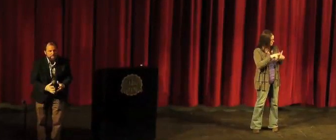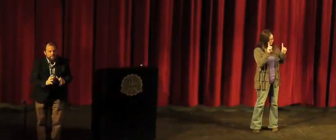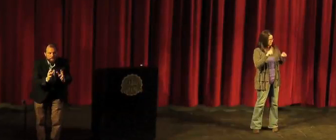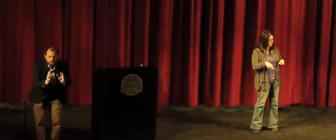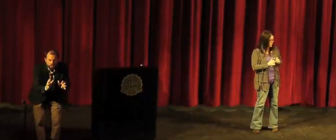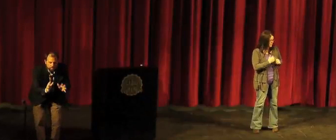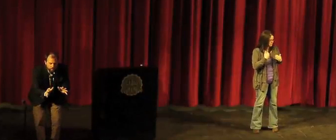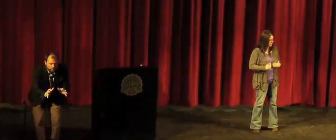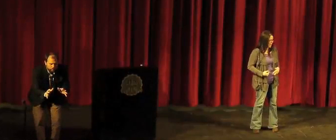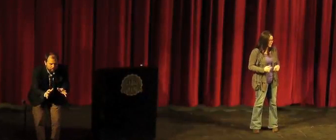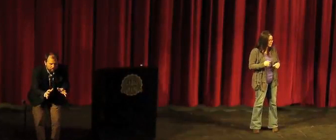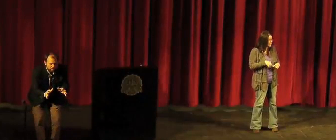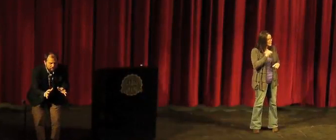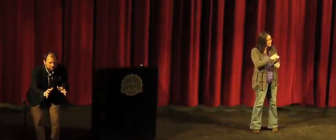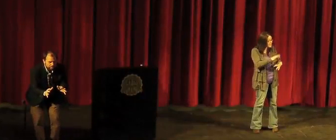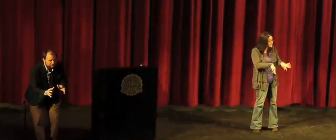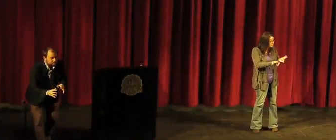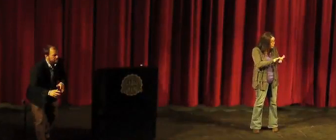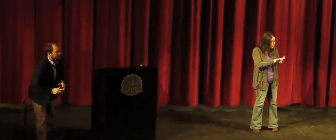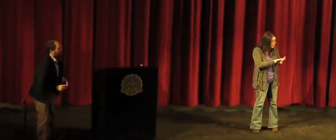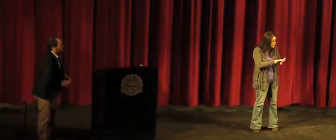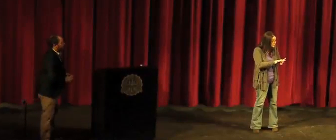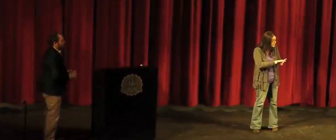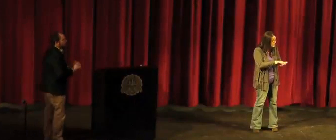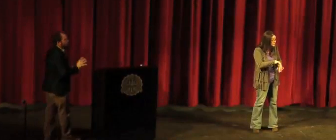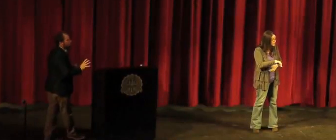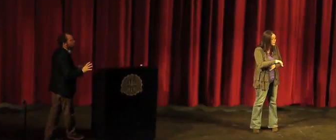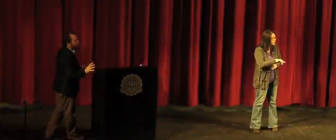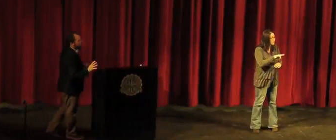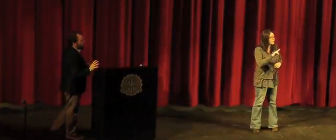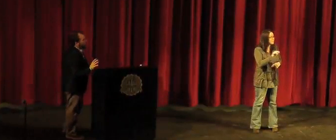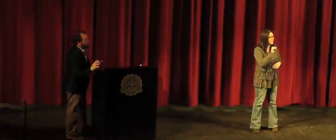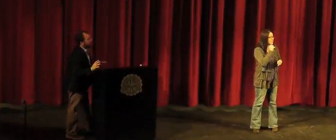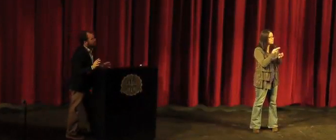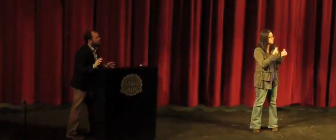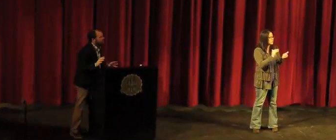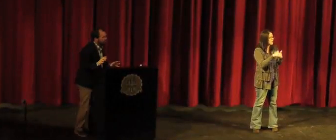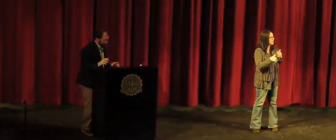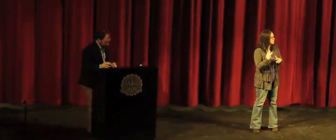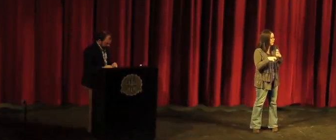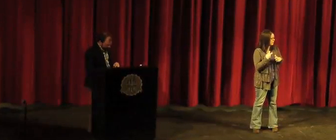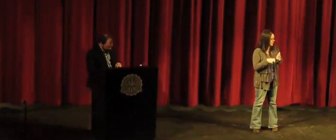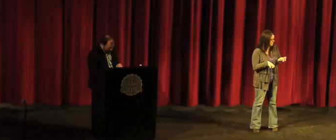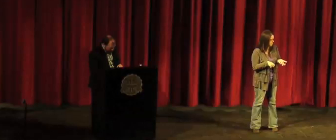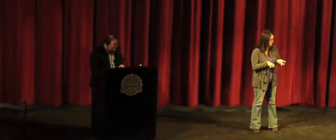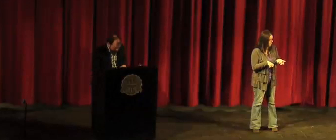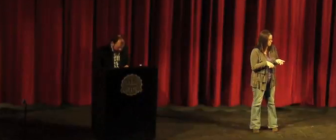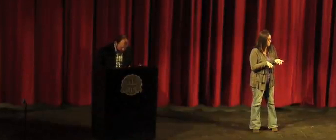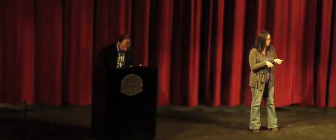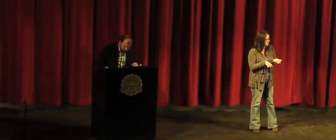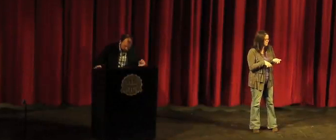body. Those are important, but they don't solve all of his problems.